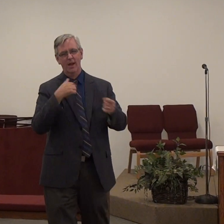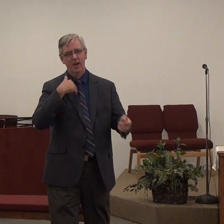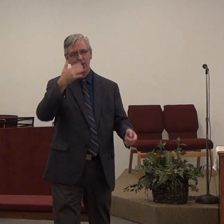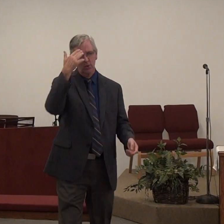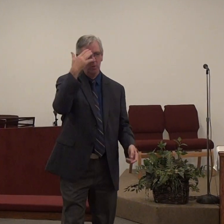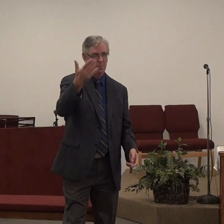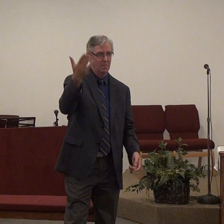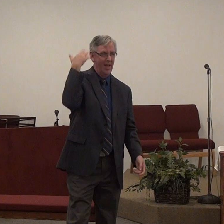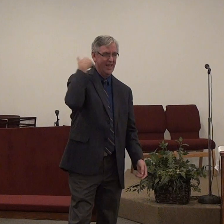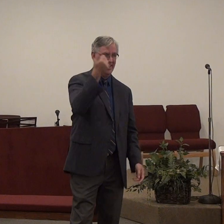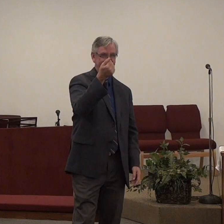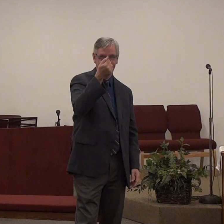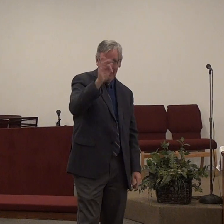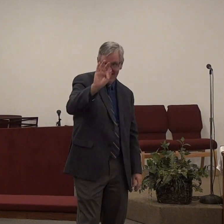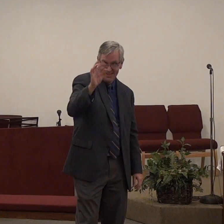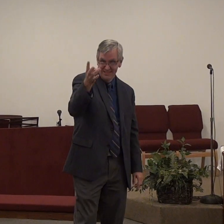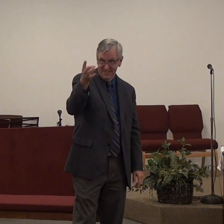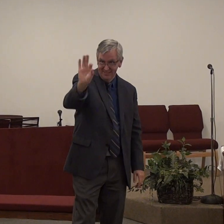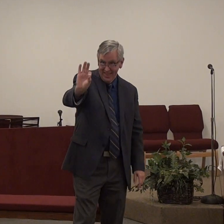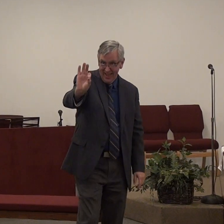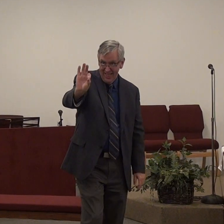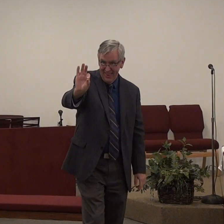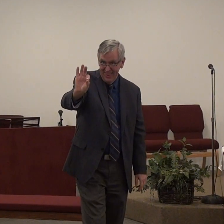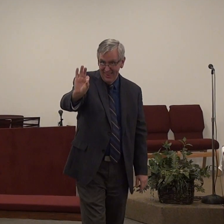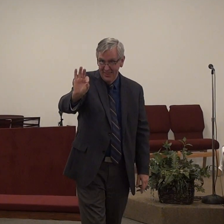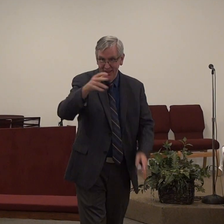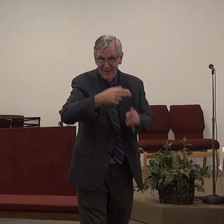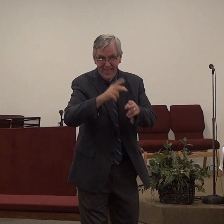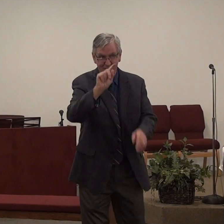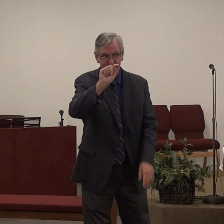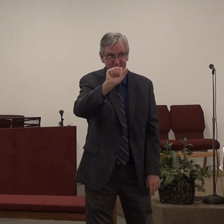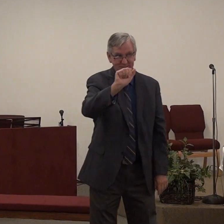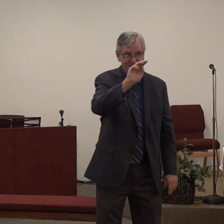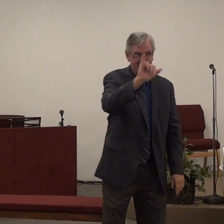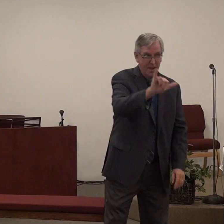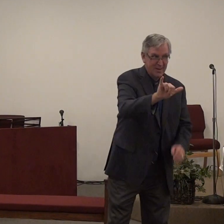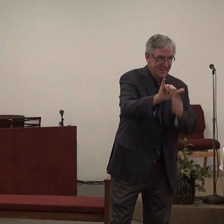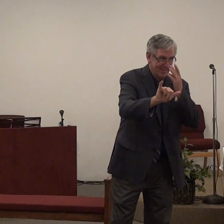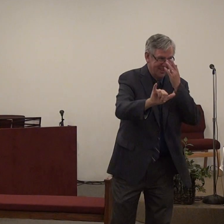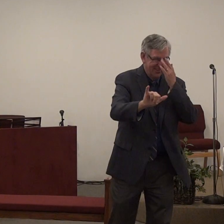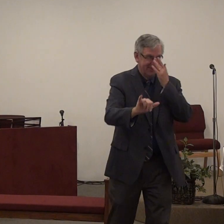I want to tell you about a friend I knew back in 1979. Her name was Tammy.